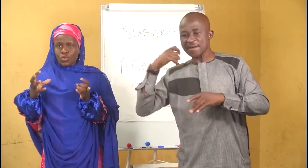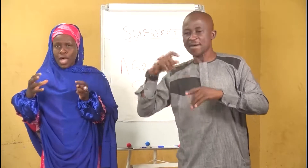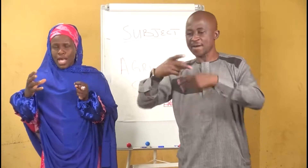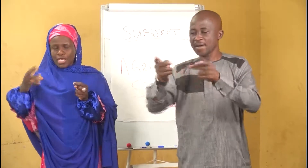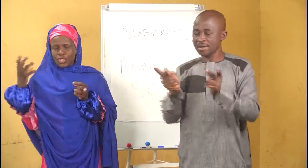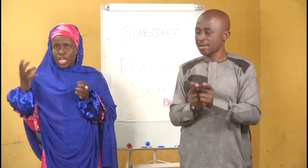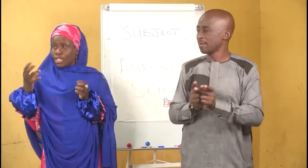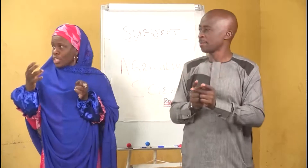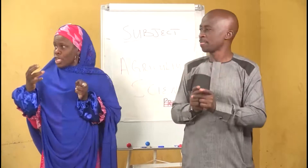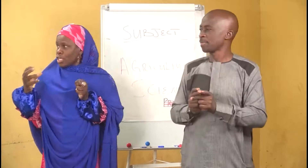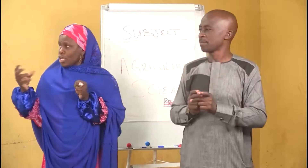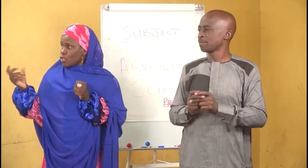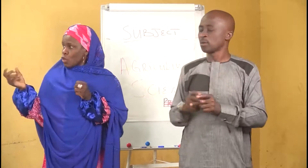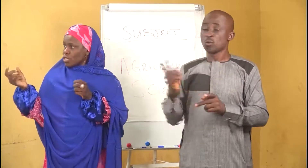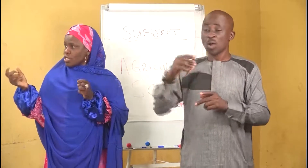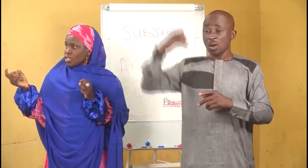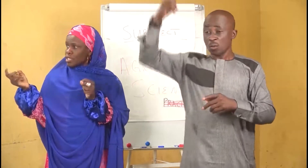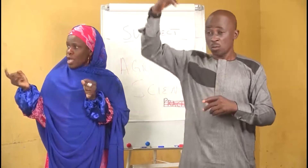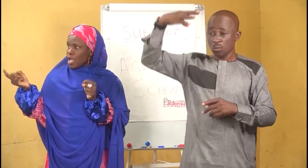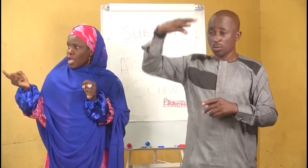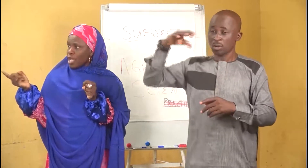is shining,